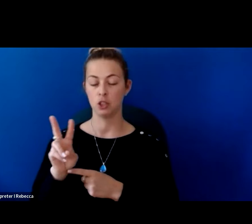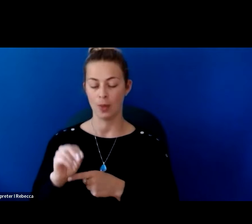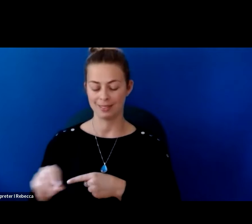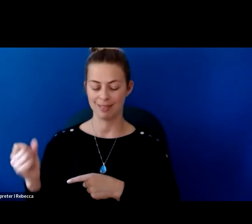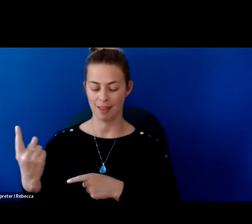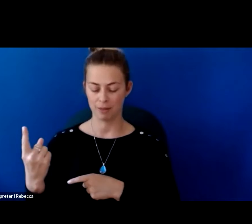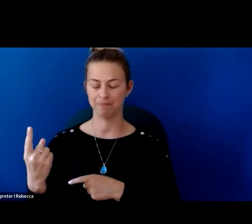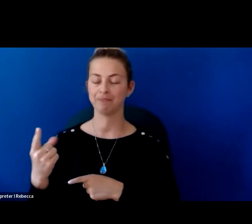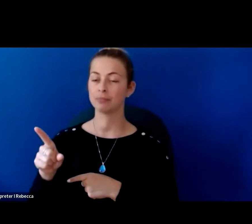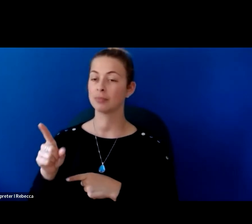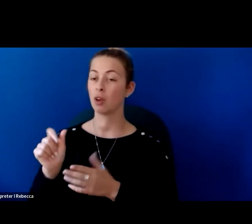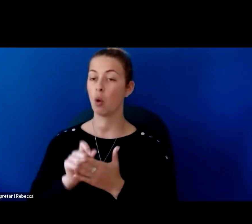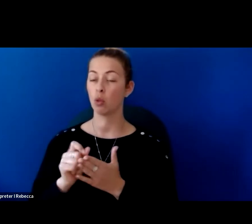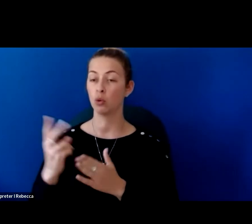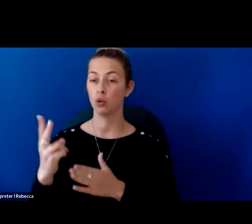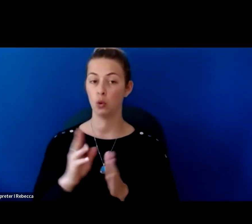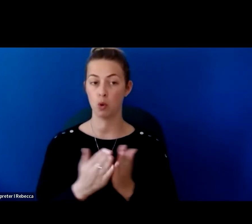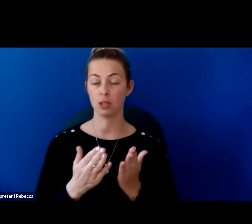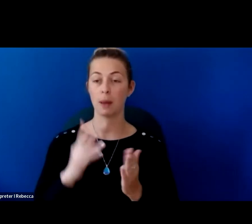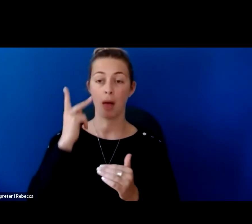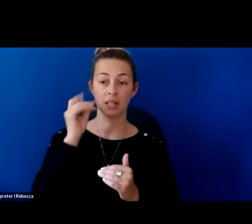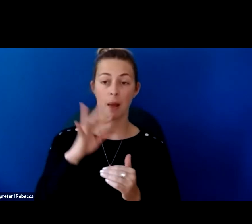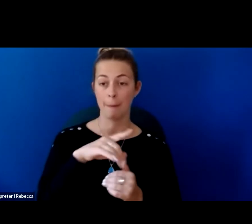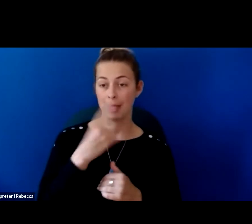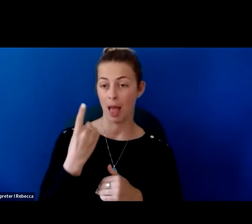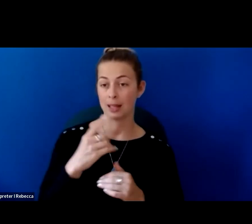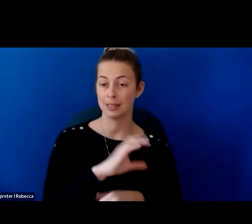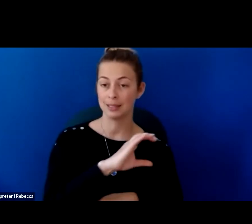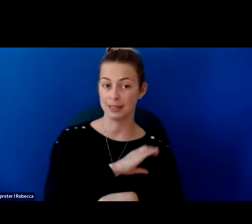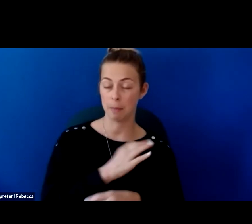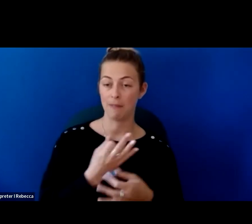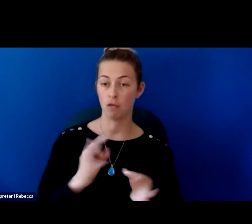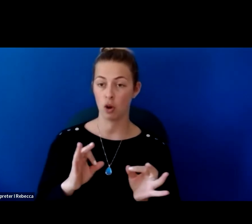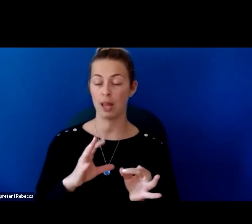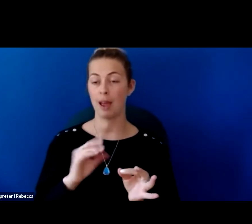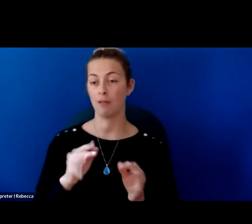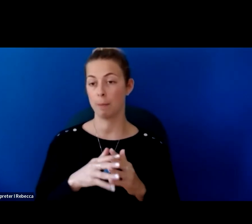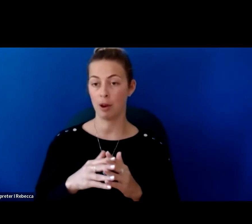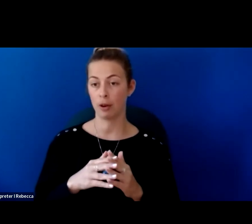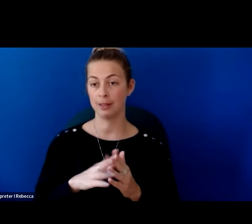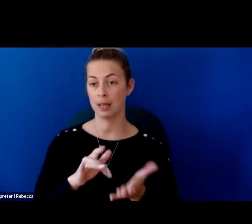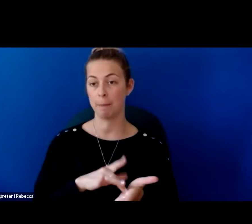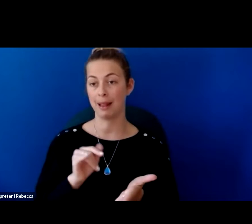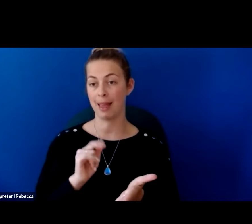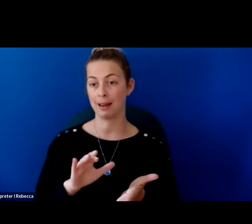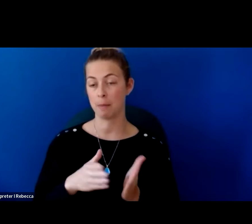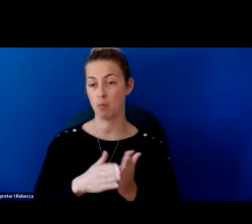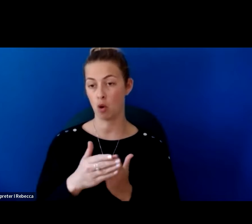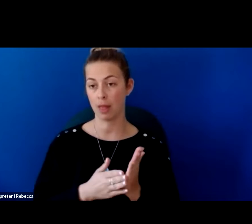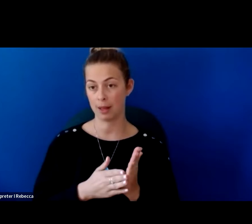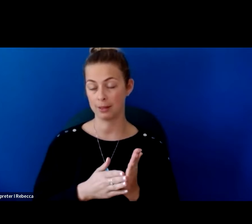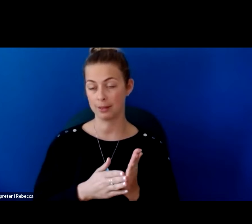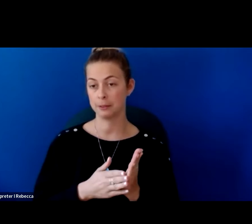books, The Politics of Black Citizenship, Free African Americans in the Mid-Atlantic Borderland, 1817 to